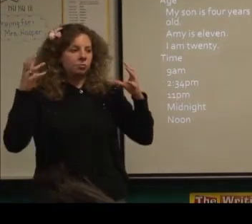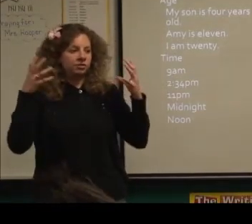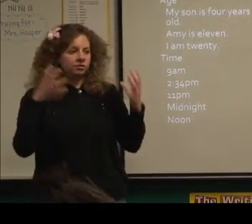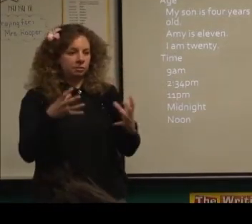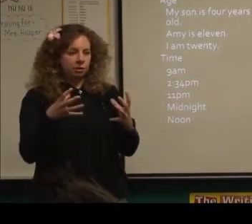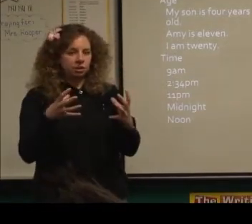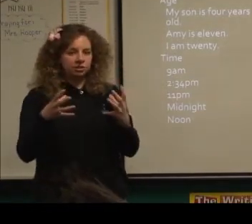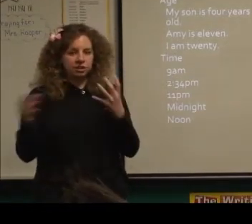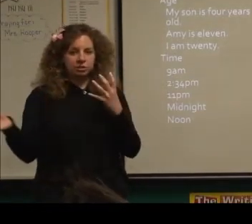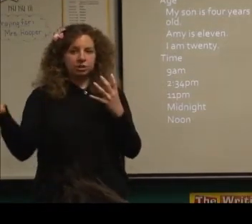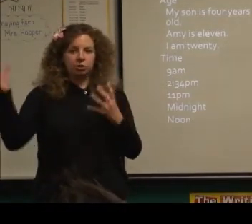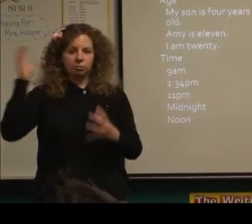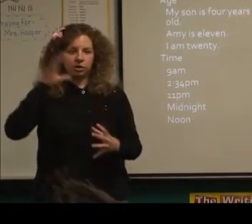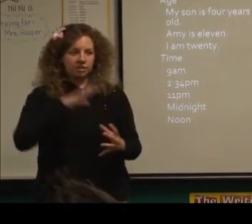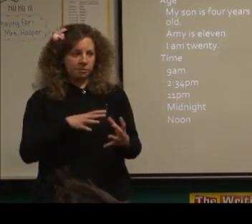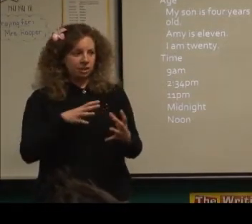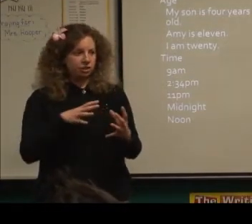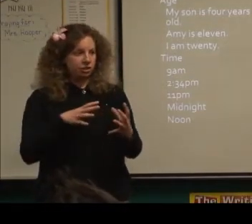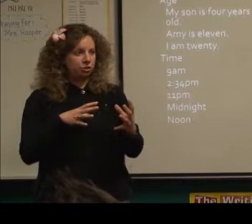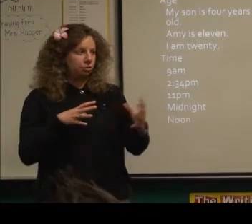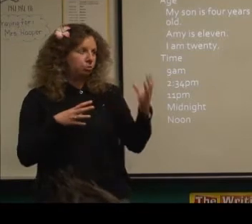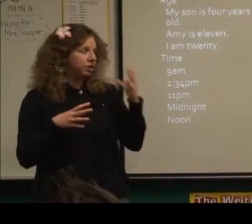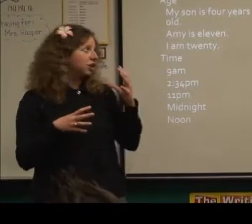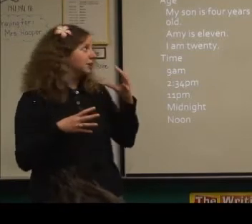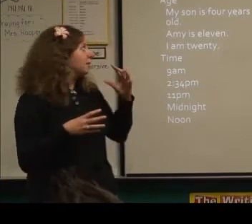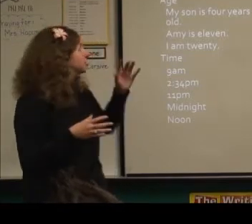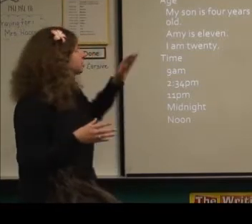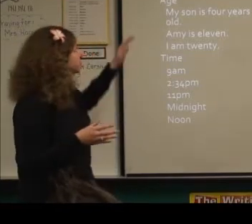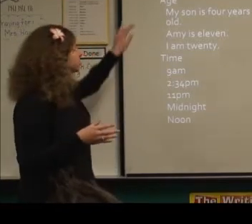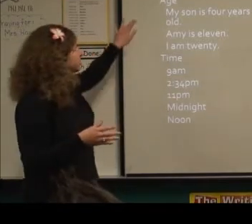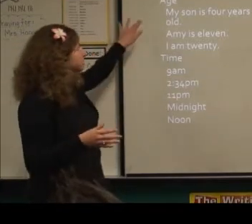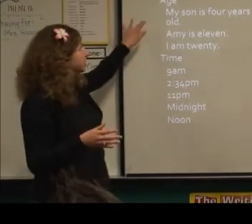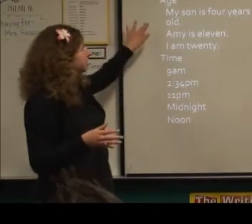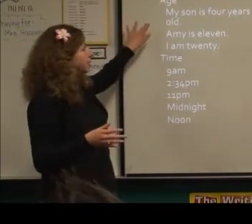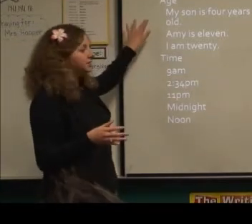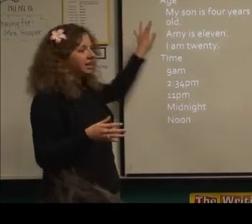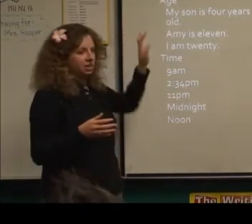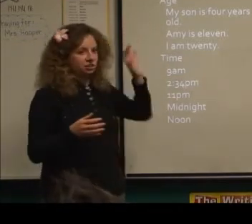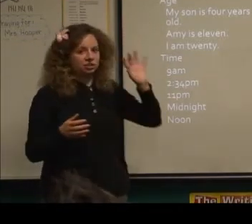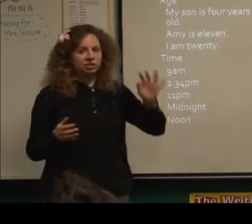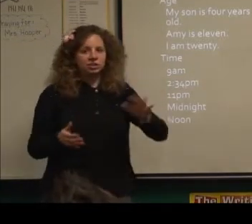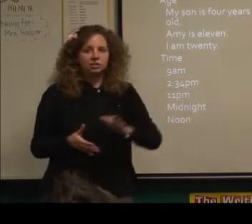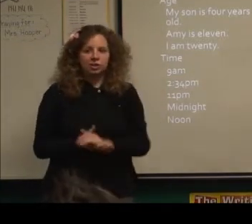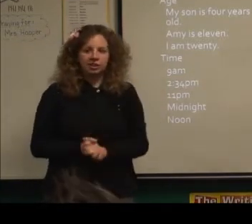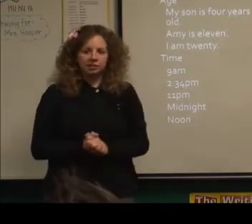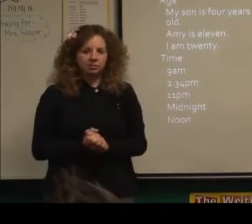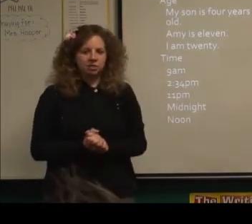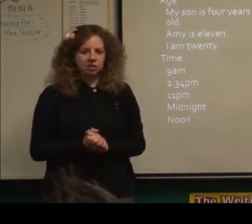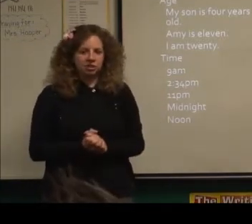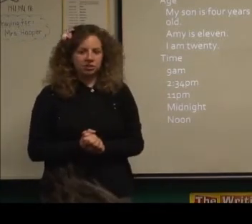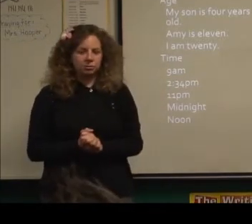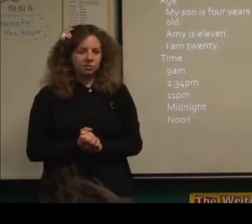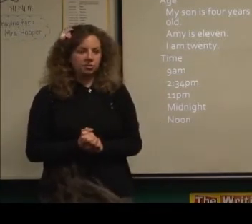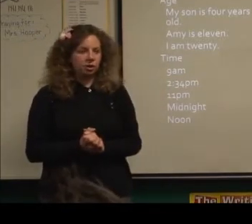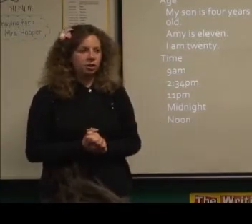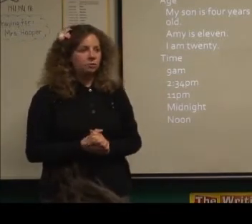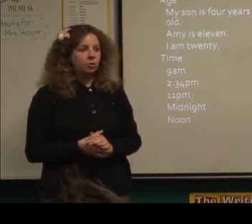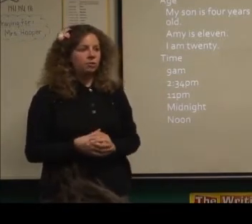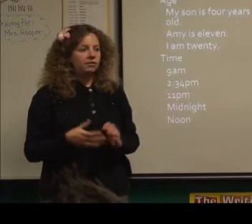with numbers, then you can incorporate them into what you're talking about. So the first one we'll talk about is age. So I think we've touched on this one before, but whenever